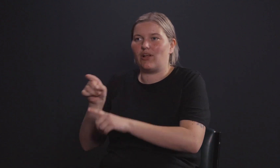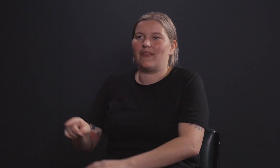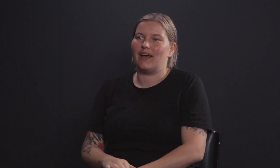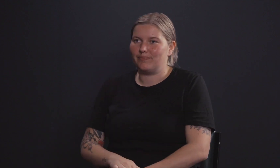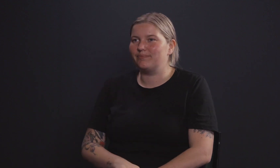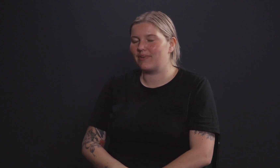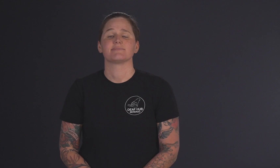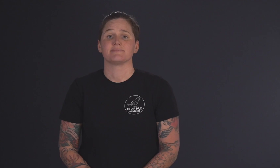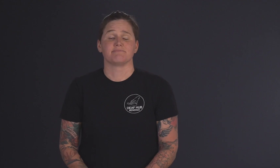mine.